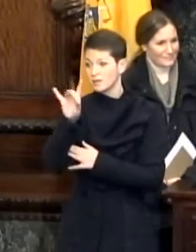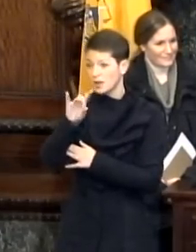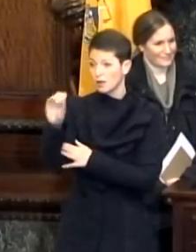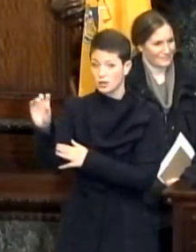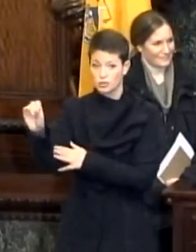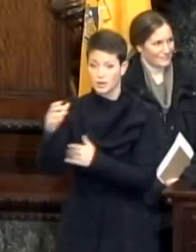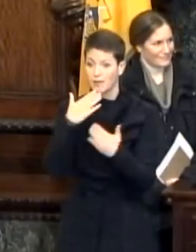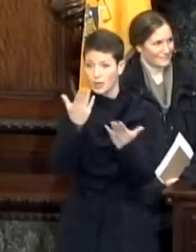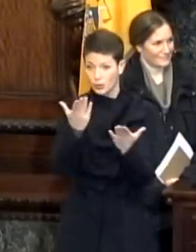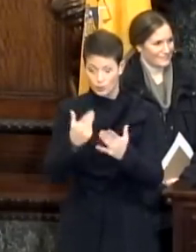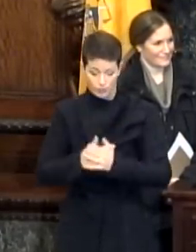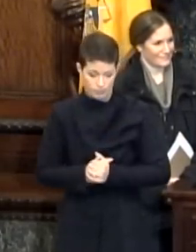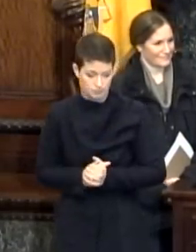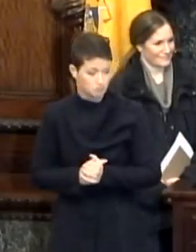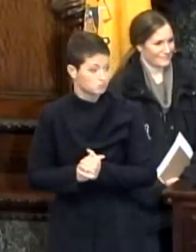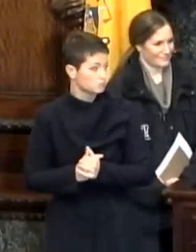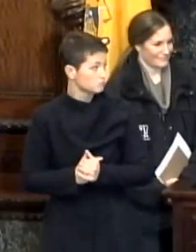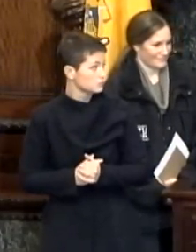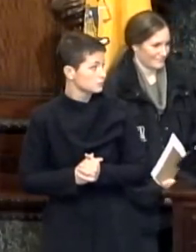215-580-7800. Thank you.